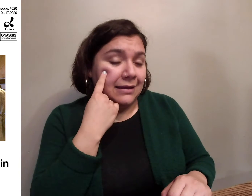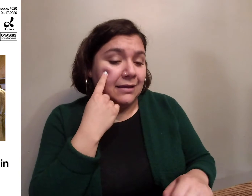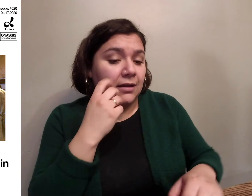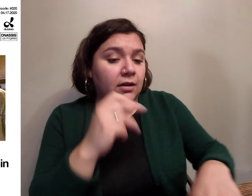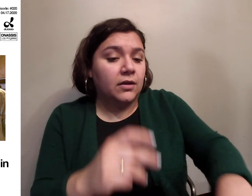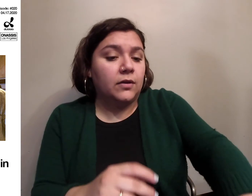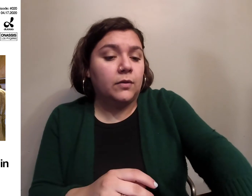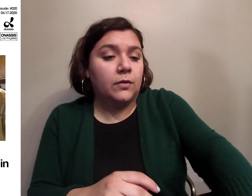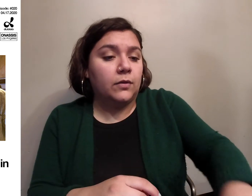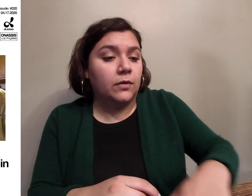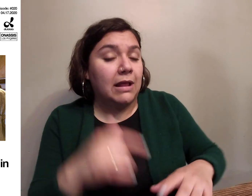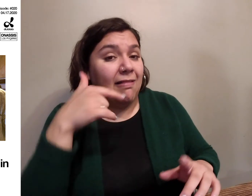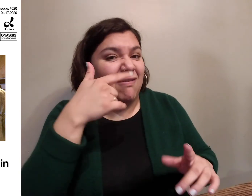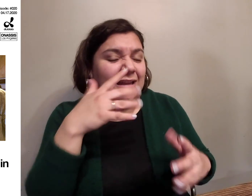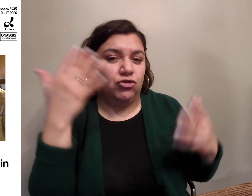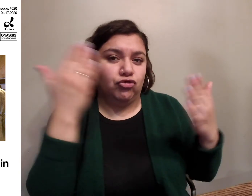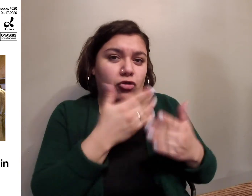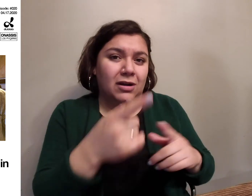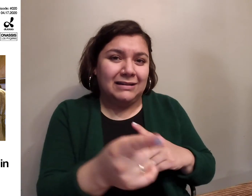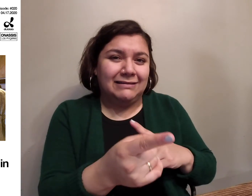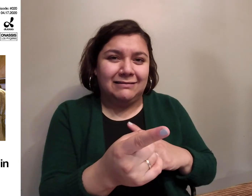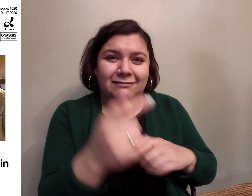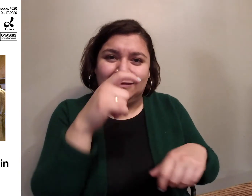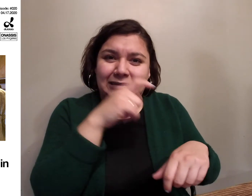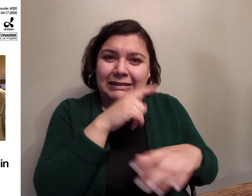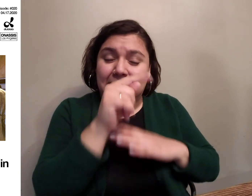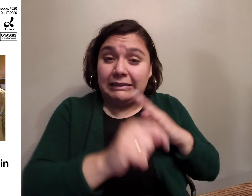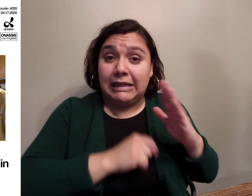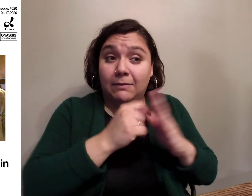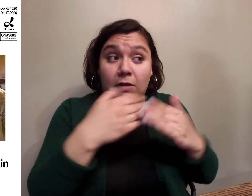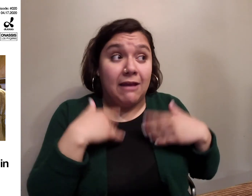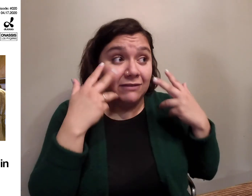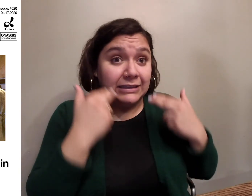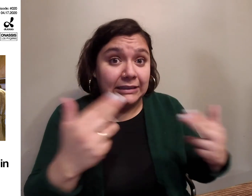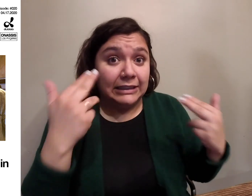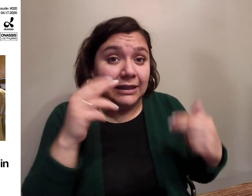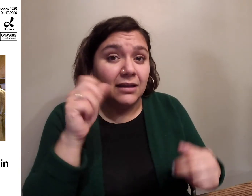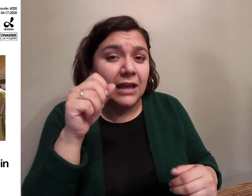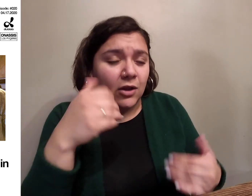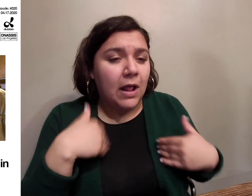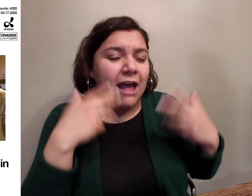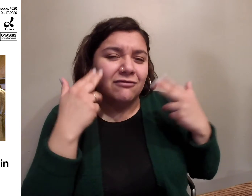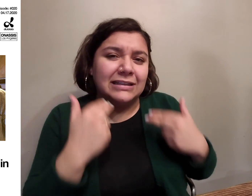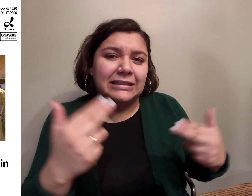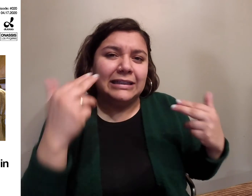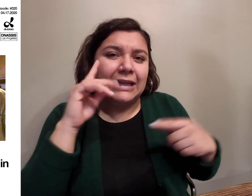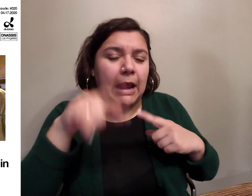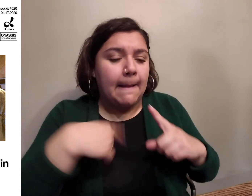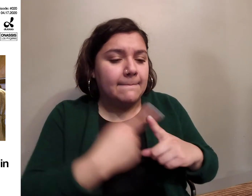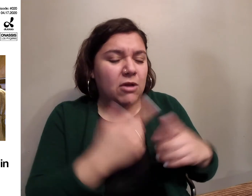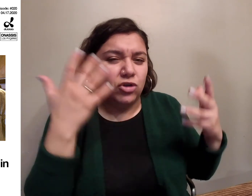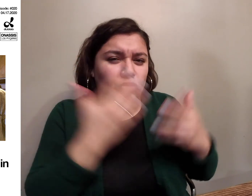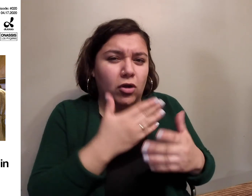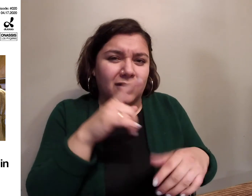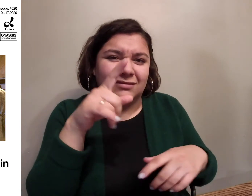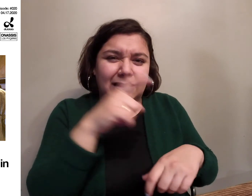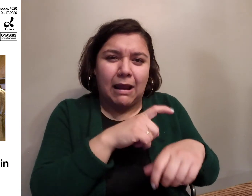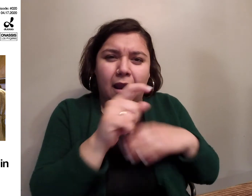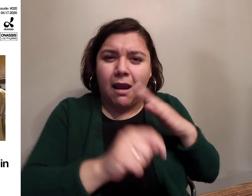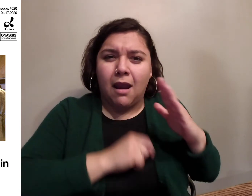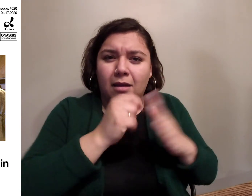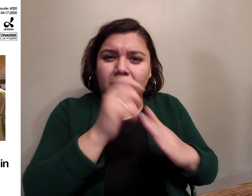dark times will there be singing? Yes, there will be singing about these dark times.